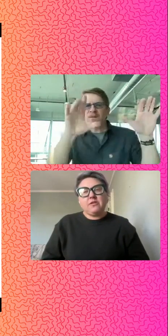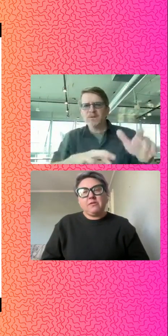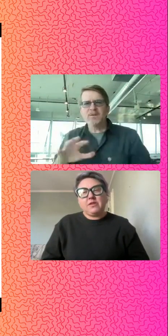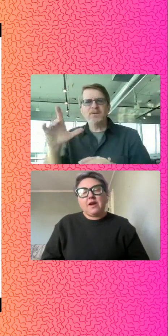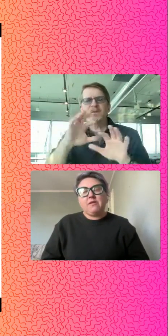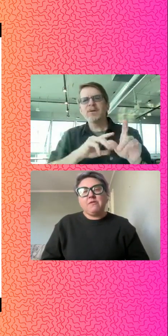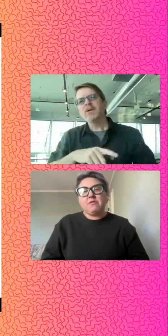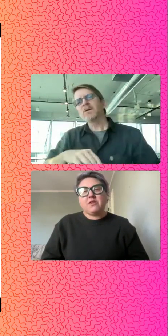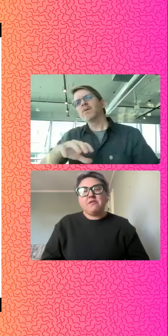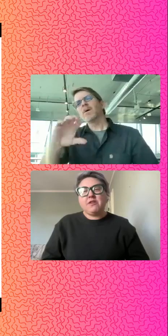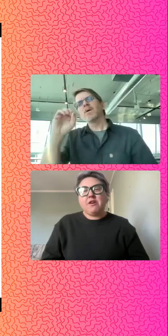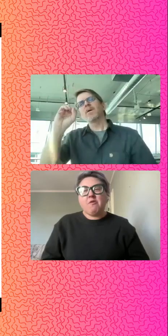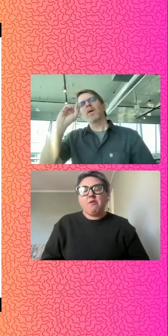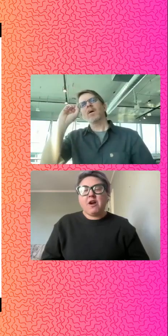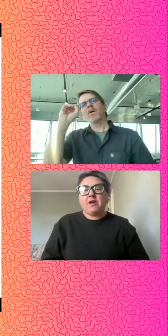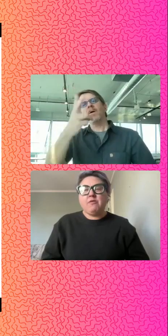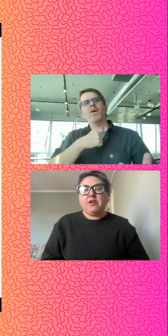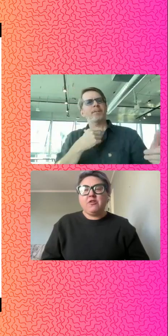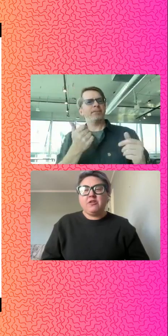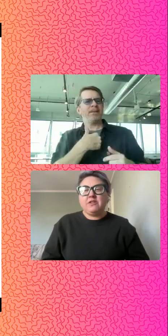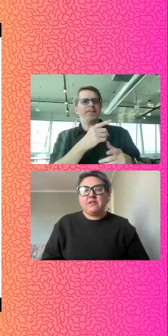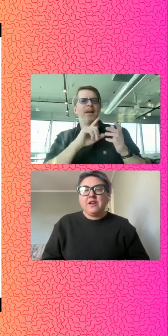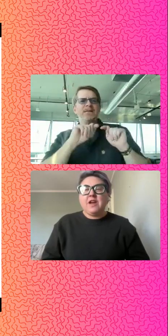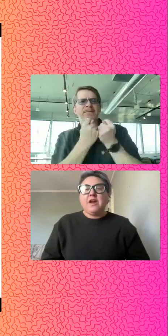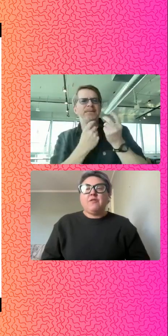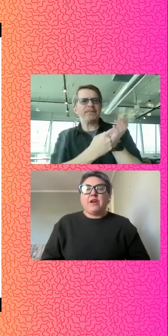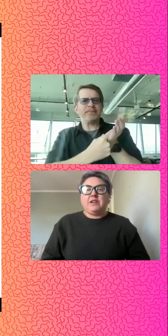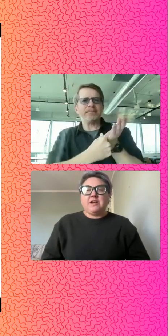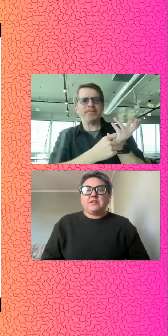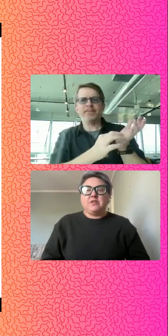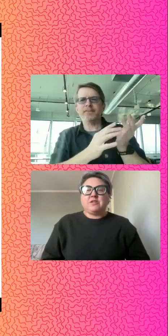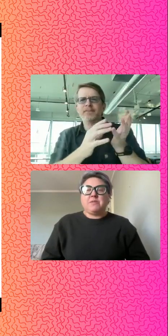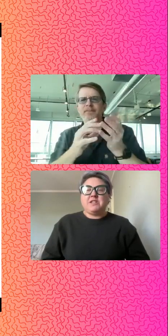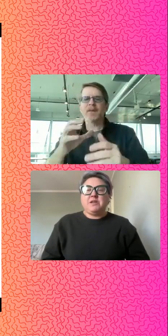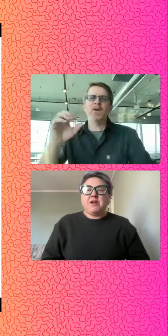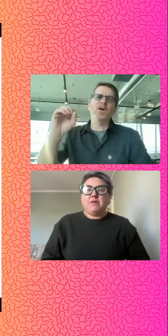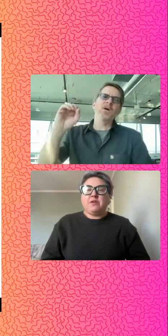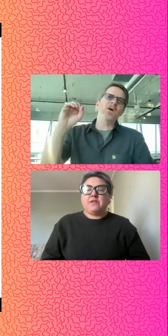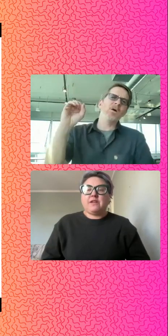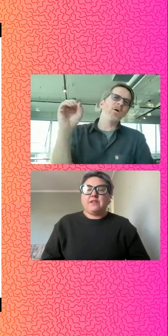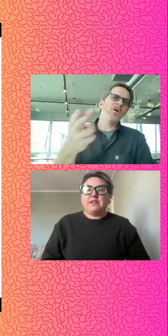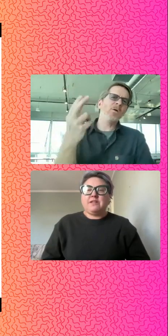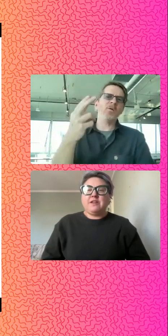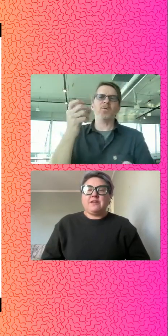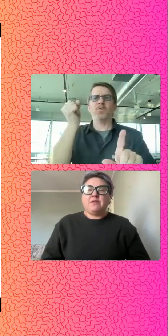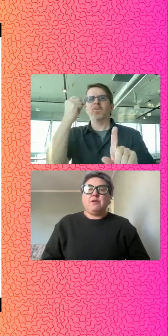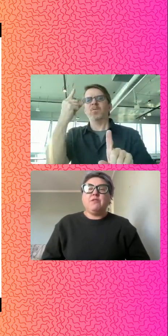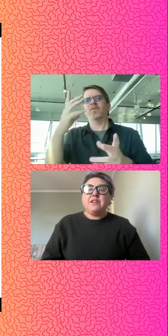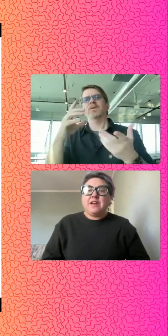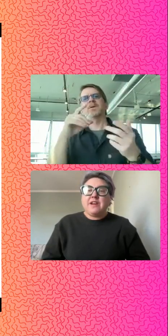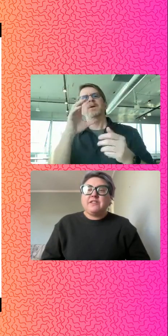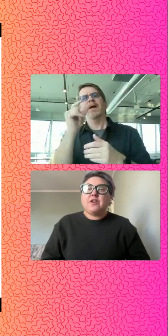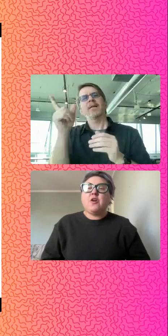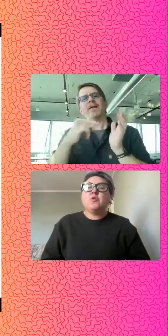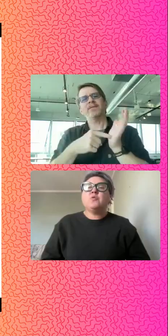we were struggling with that, and we were trying to figure out why we couldn't recognize those. And my team and I were discussing these things, and then